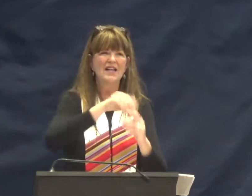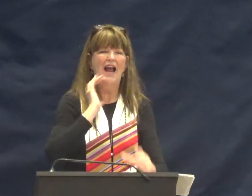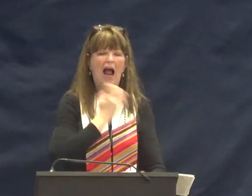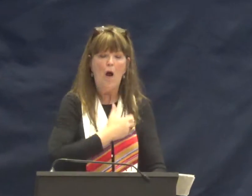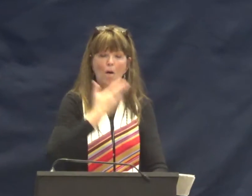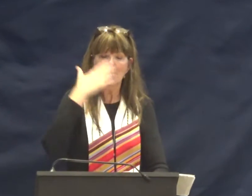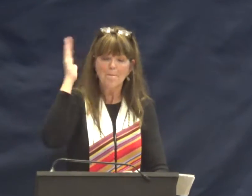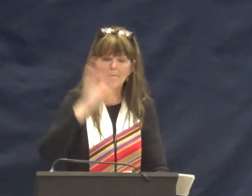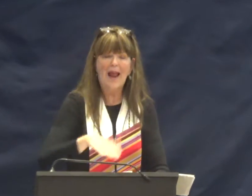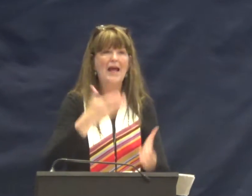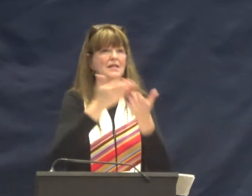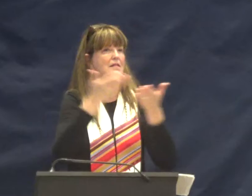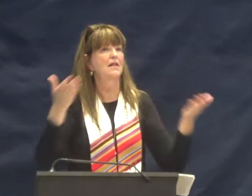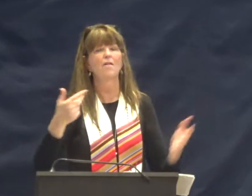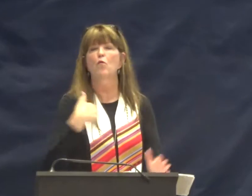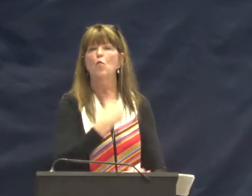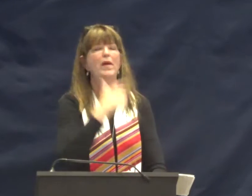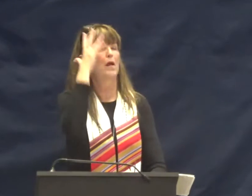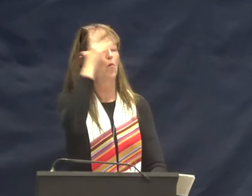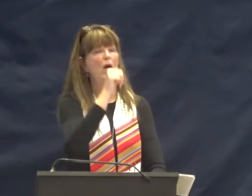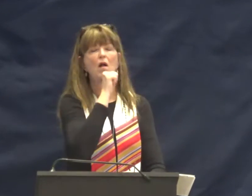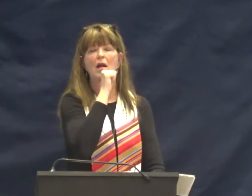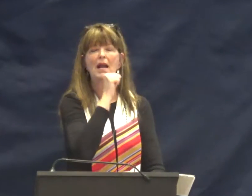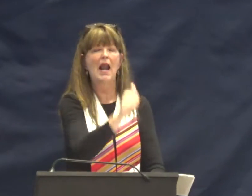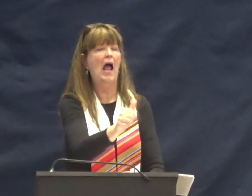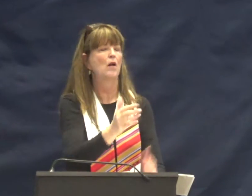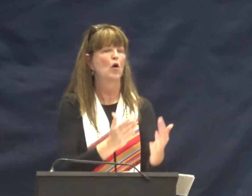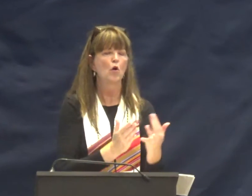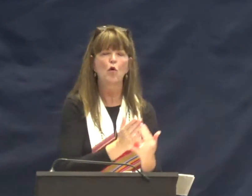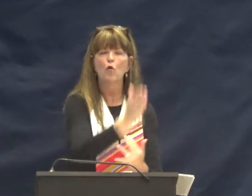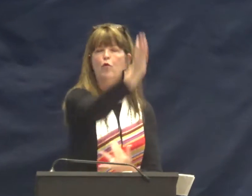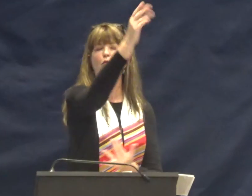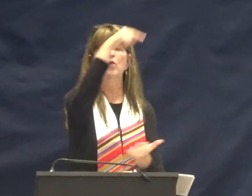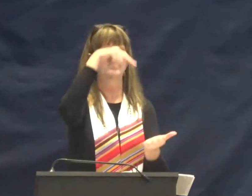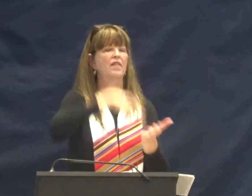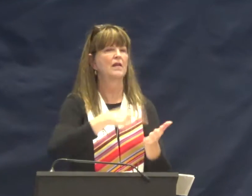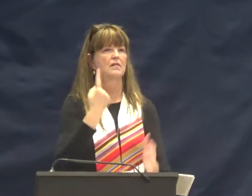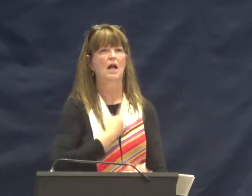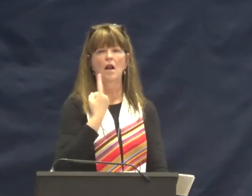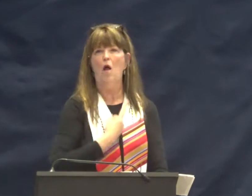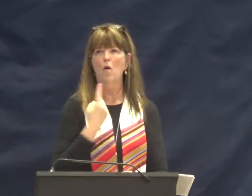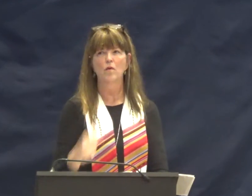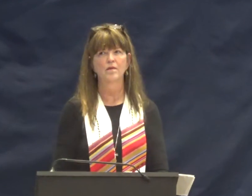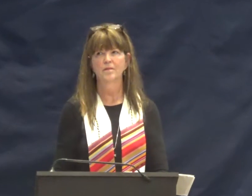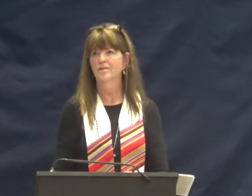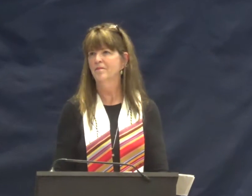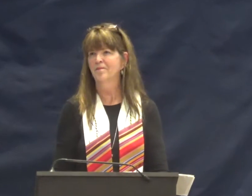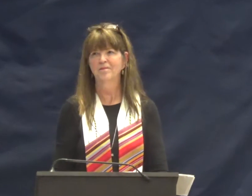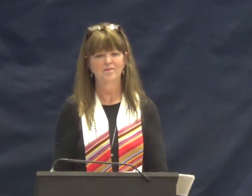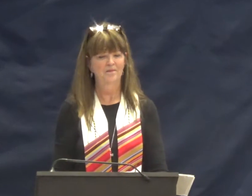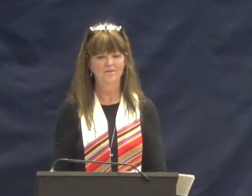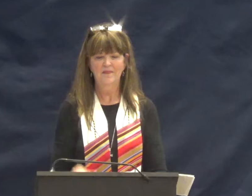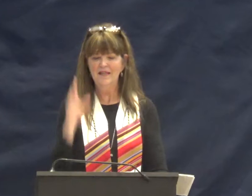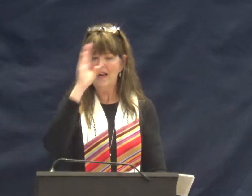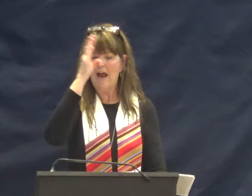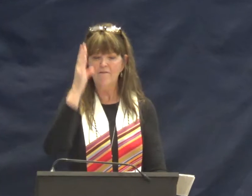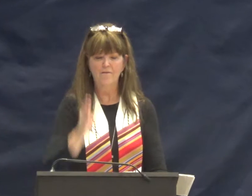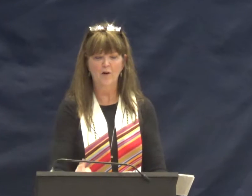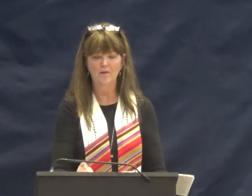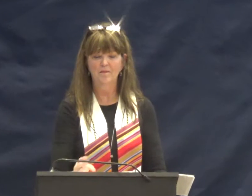Jesus will immerse himself into our bad stuff We do not have to go through those